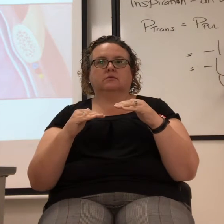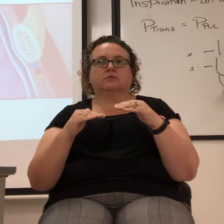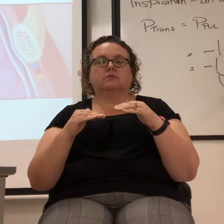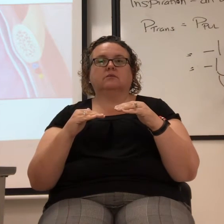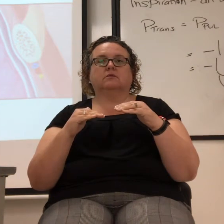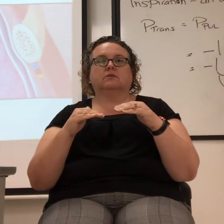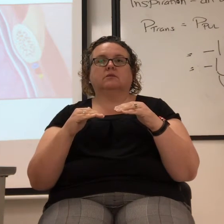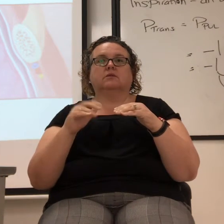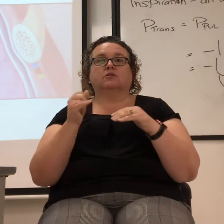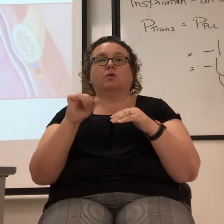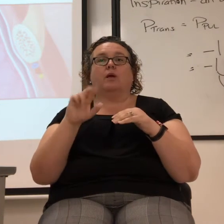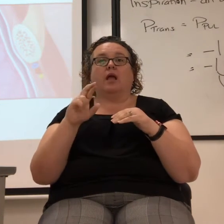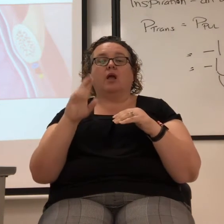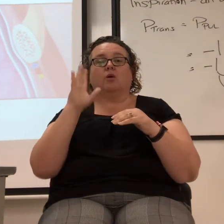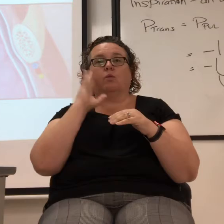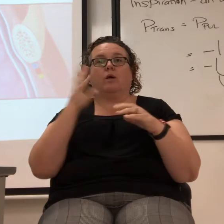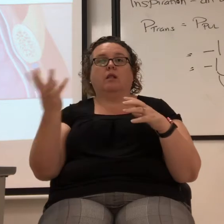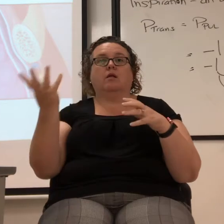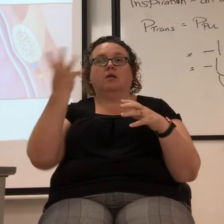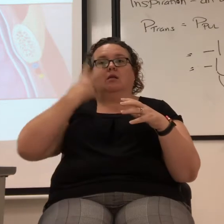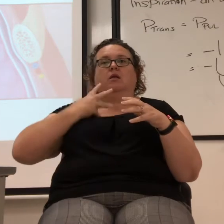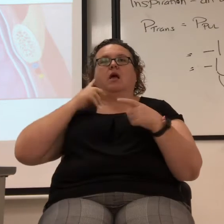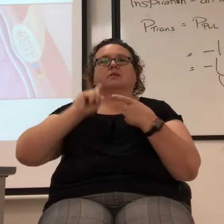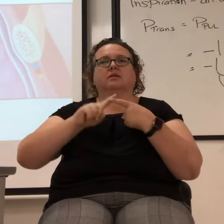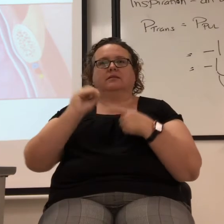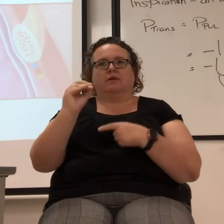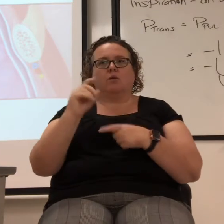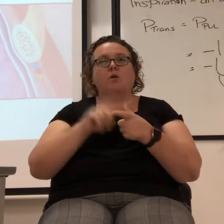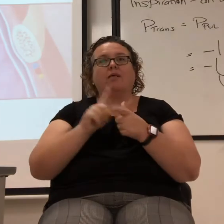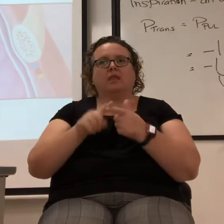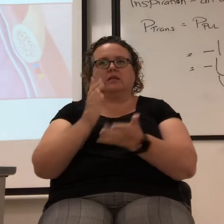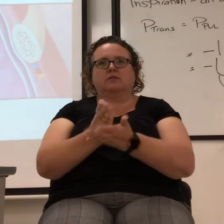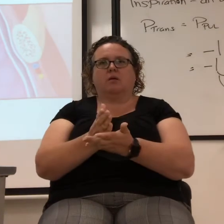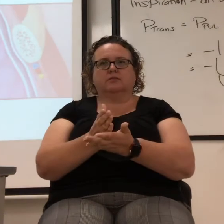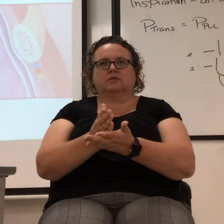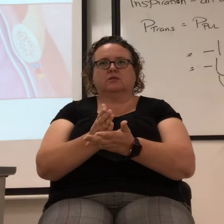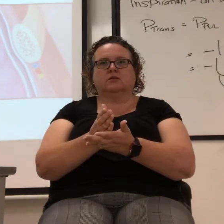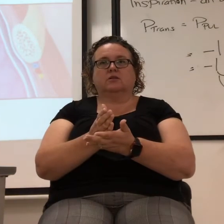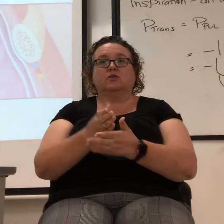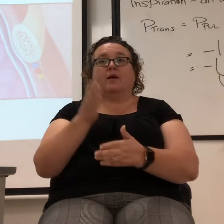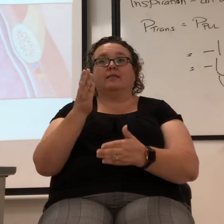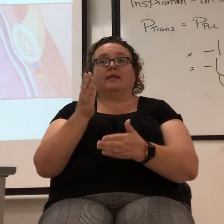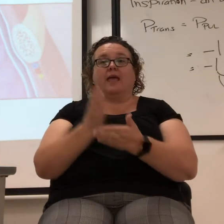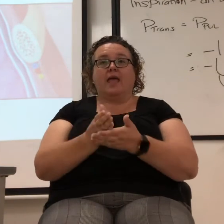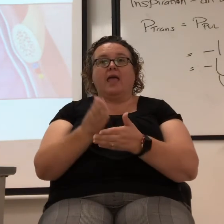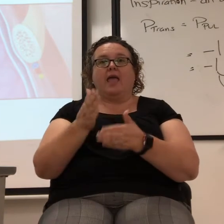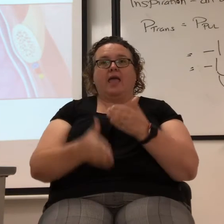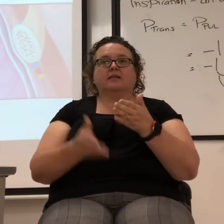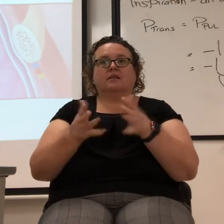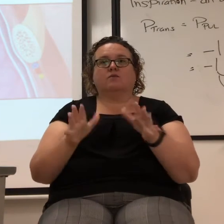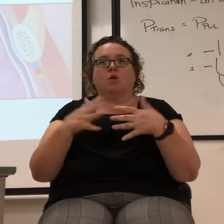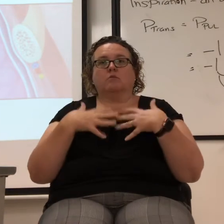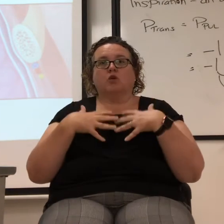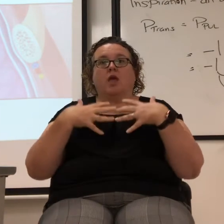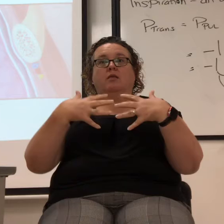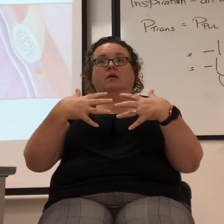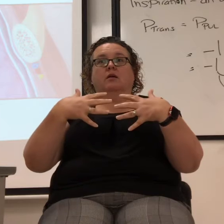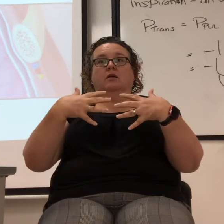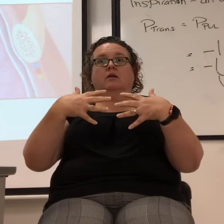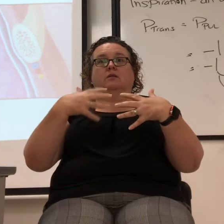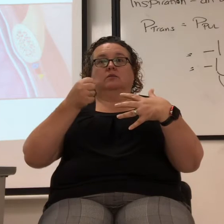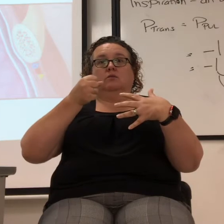Air rushes in until 0. Then it stops. So at the end of a breath in, stop right